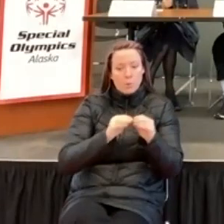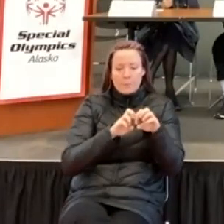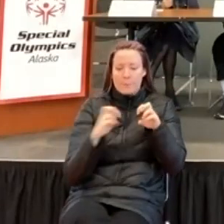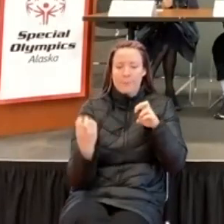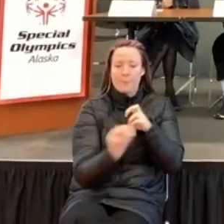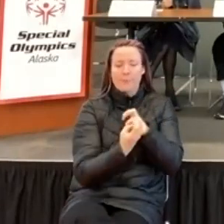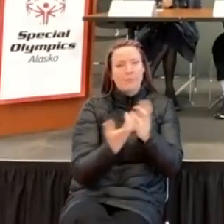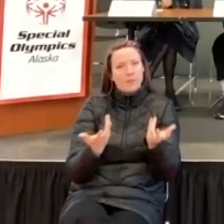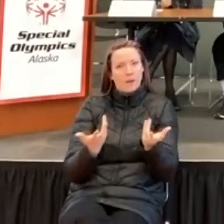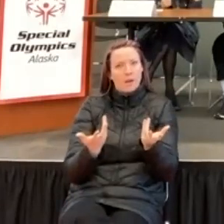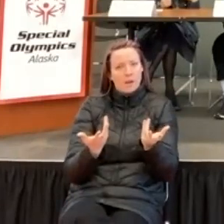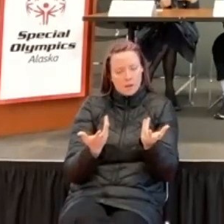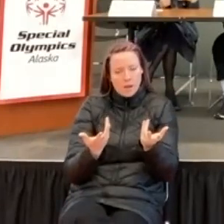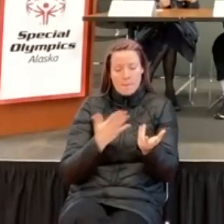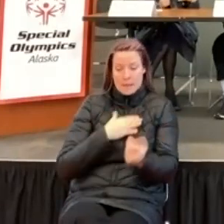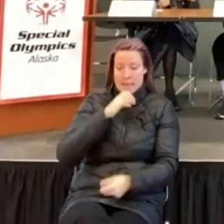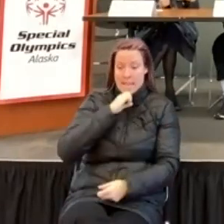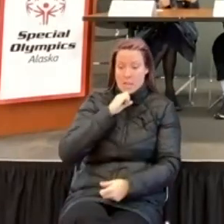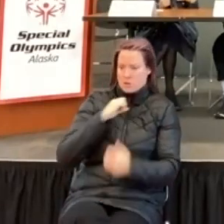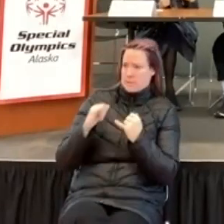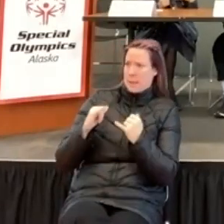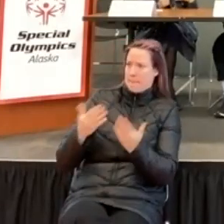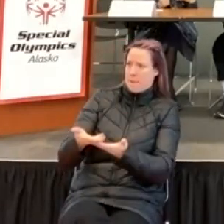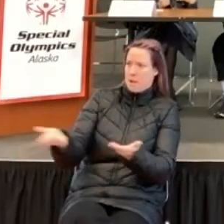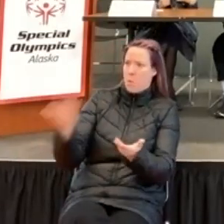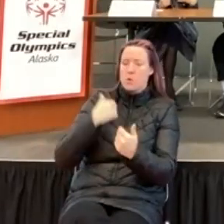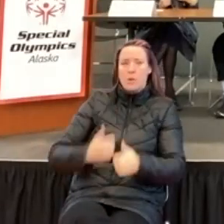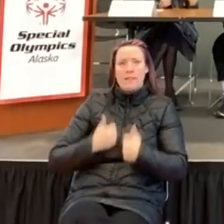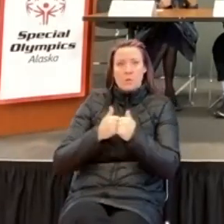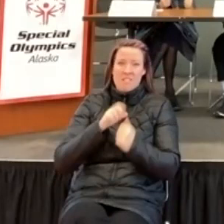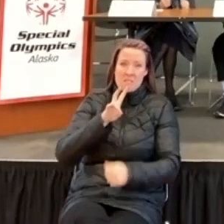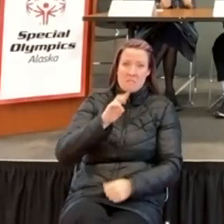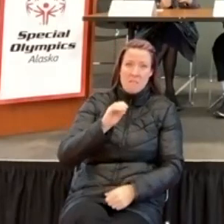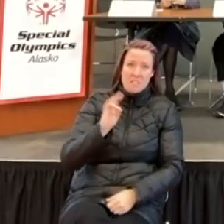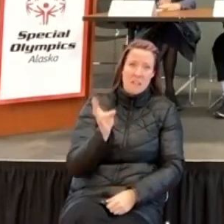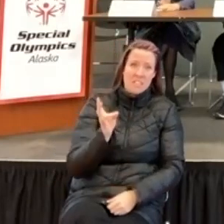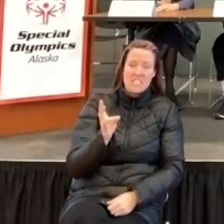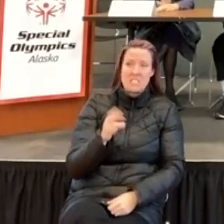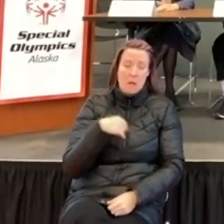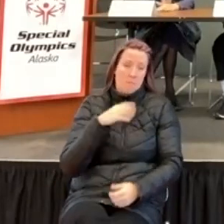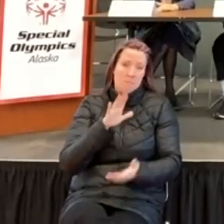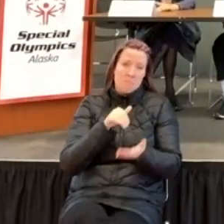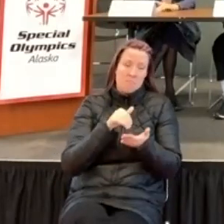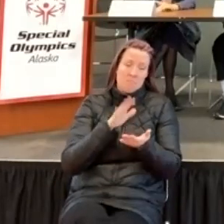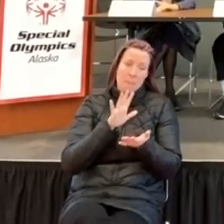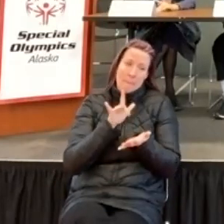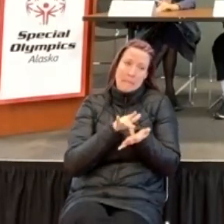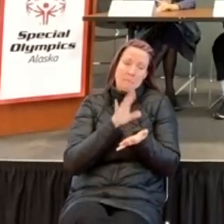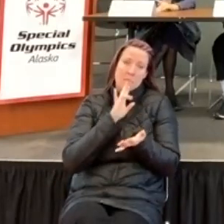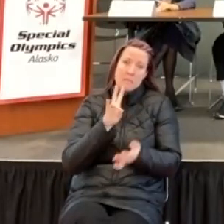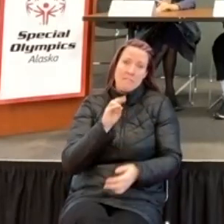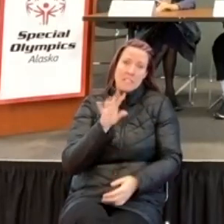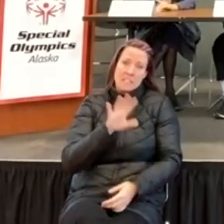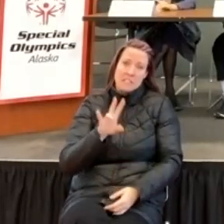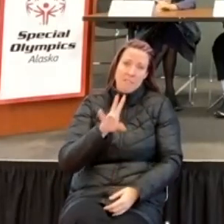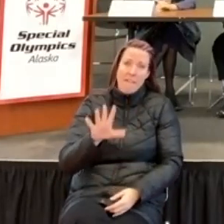could assist people my age who are into our 70s, I'm almost to my mid-70s, to live, you know, in